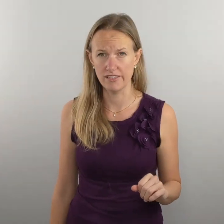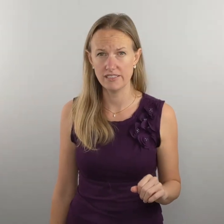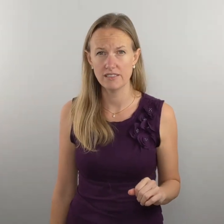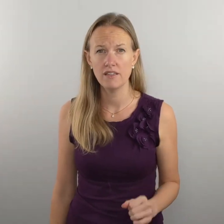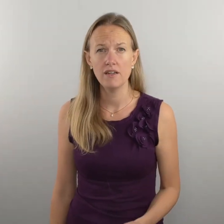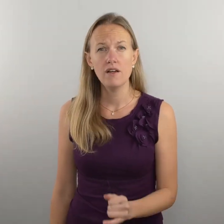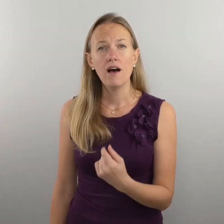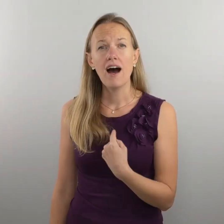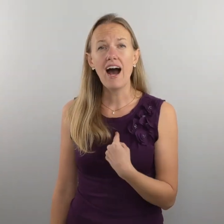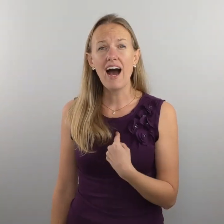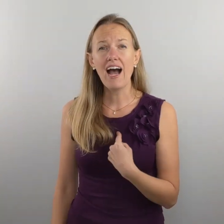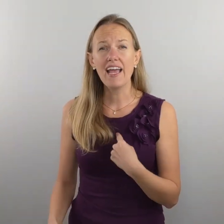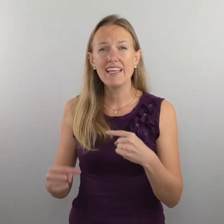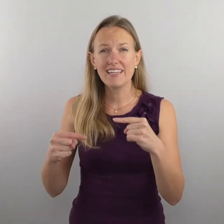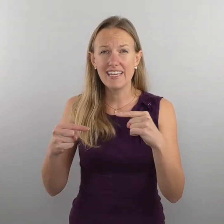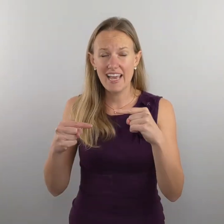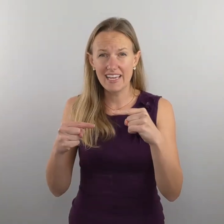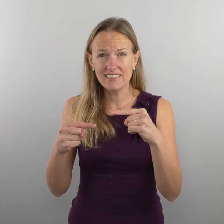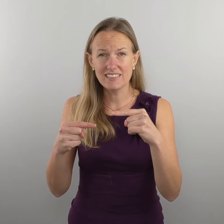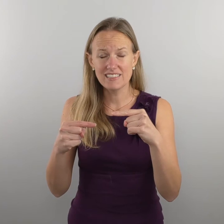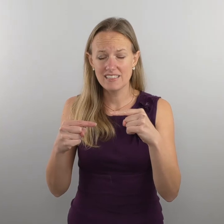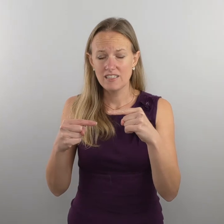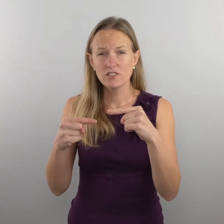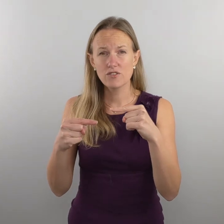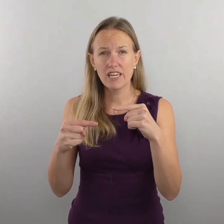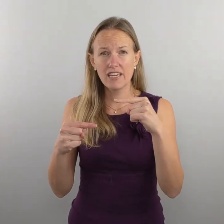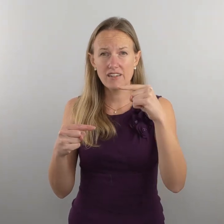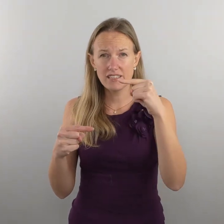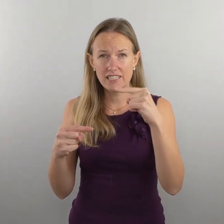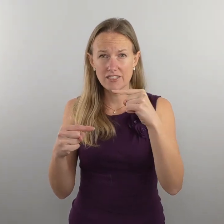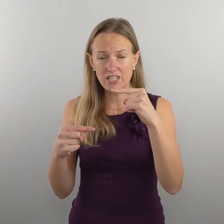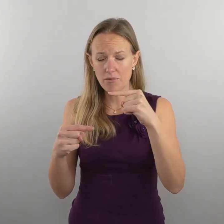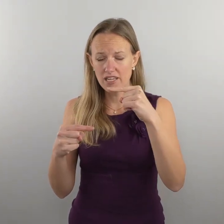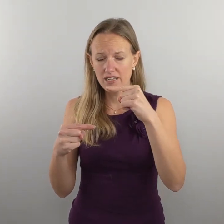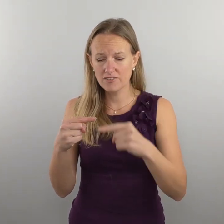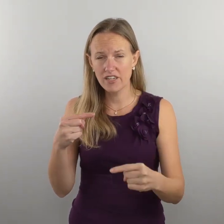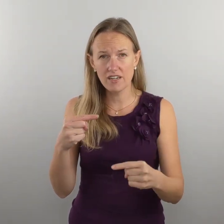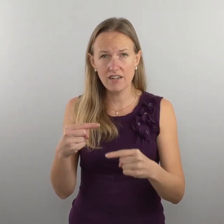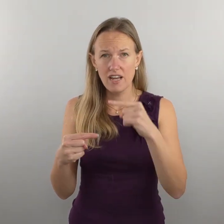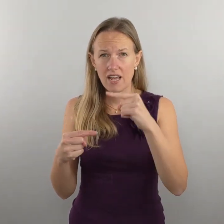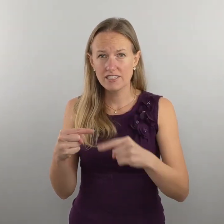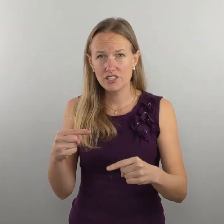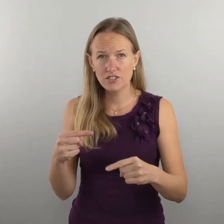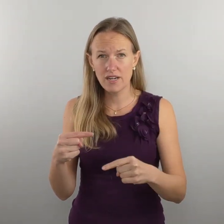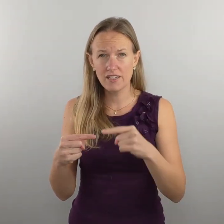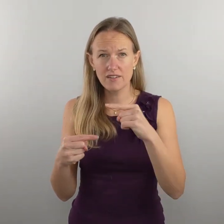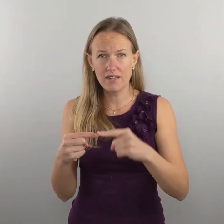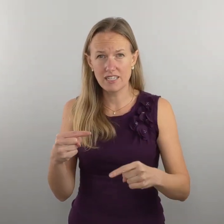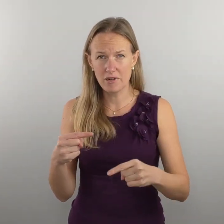it. I, and then can't. So for can't, you're gonna take your dominant index finger and strike your non-dominant